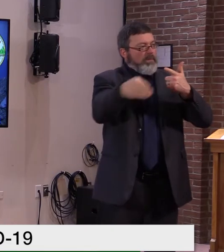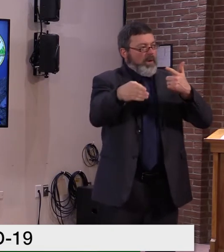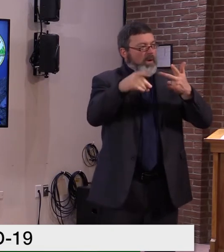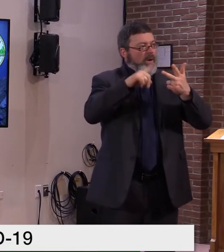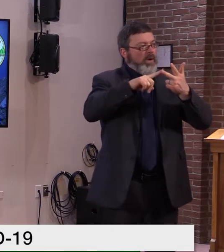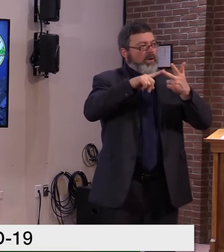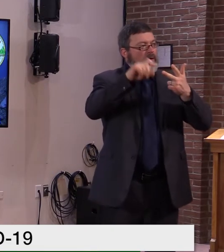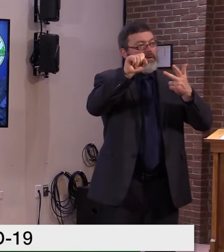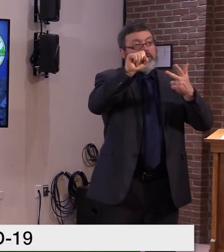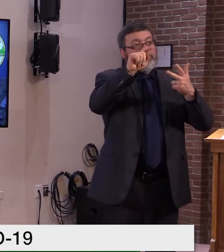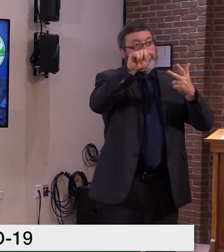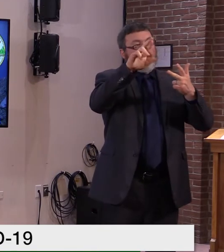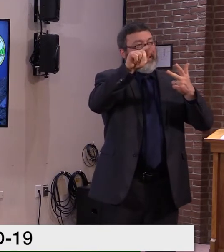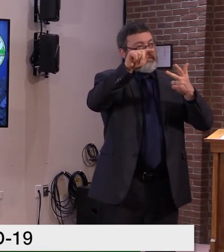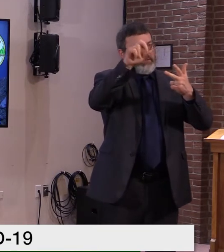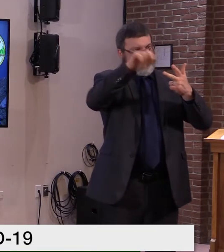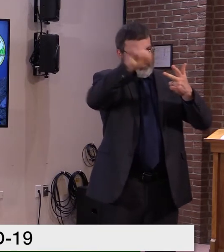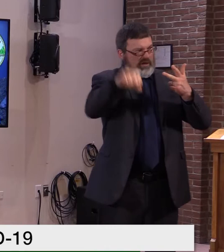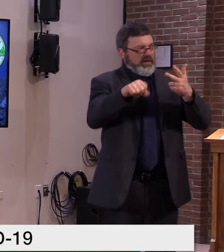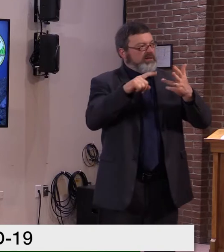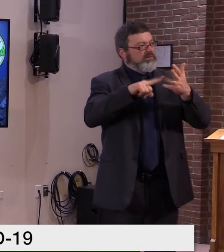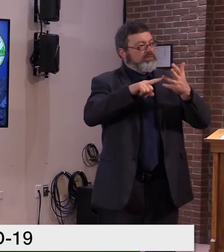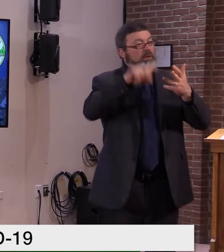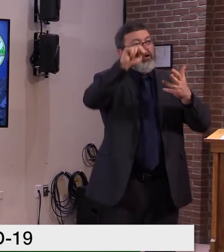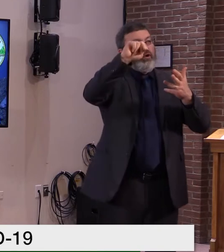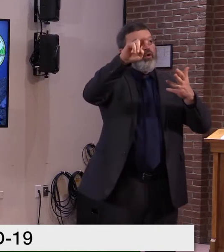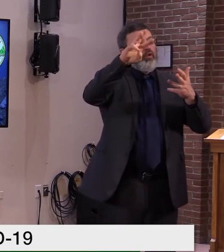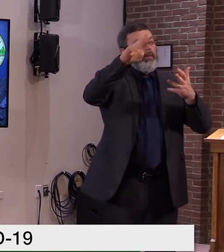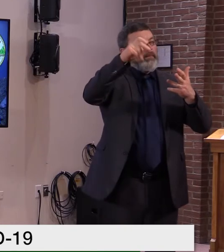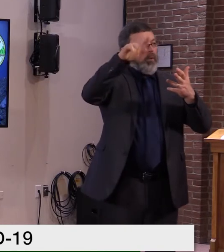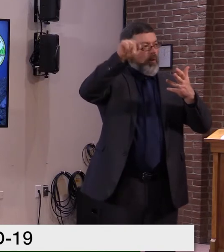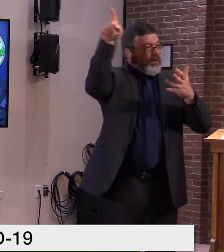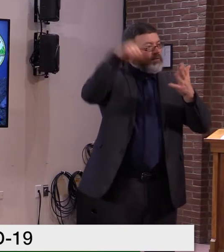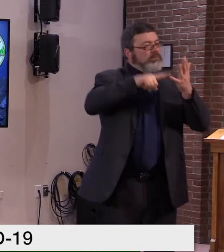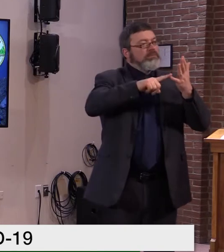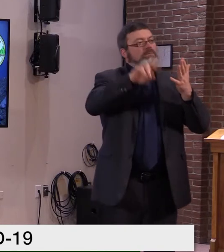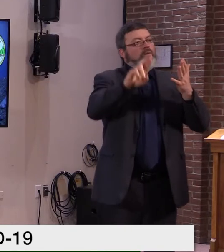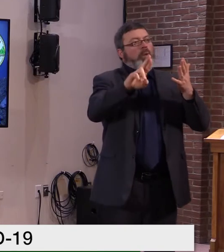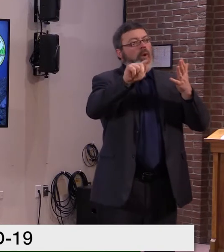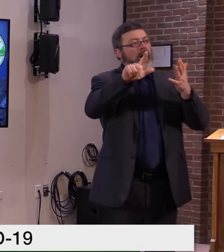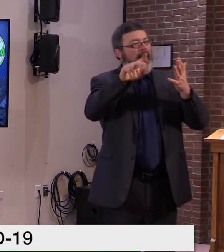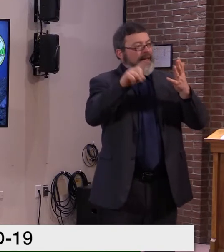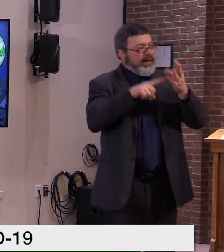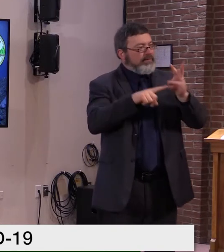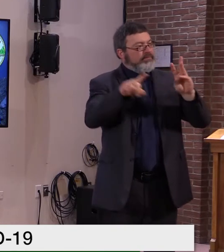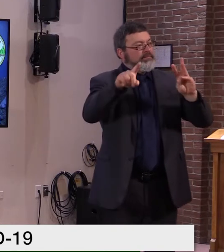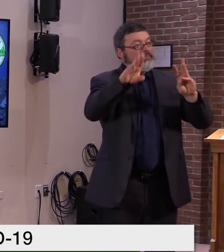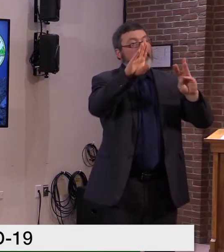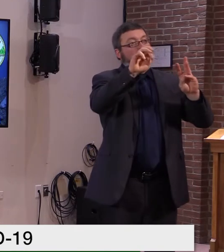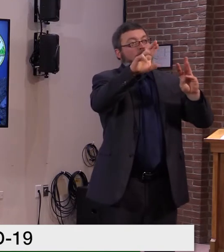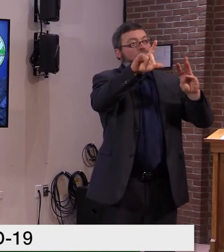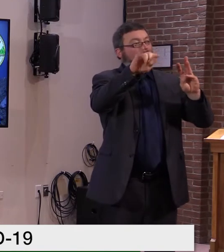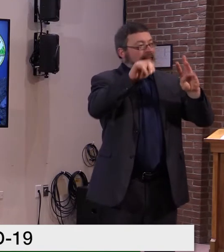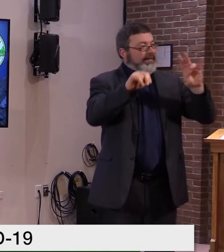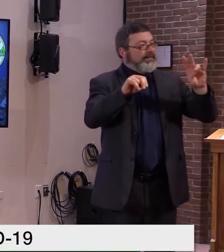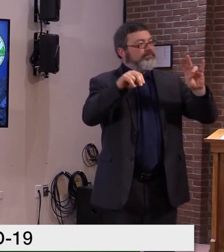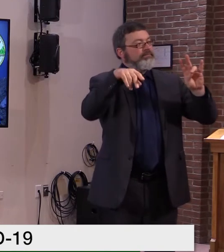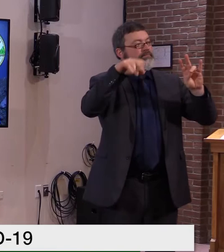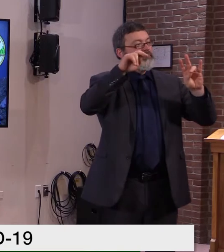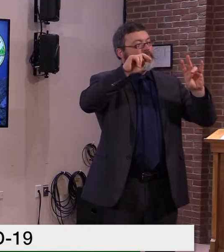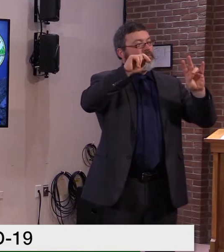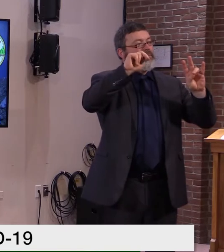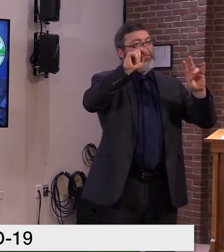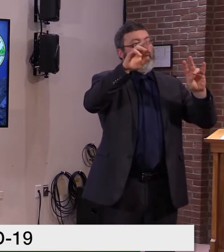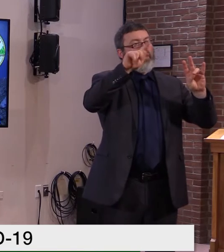Newport, Rutland, Berlin, Burlington, Northfield, St. Johnsbury, Fairleigh,